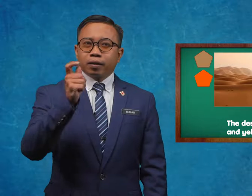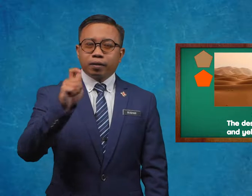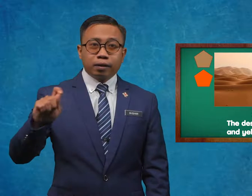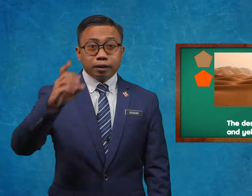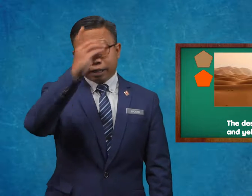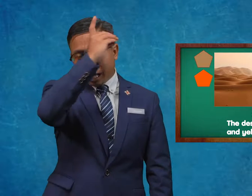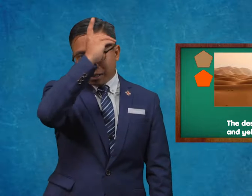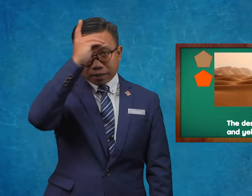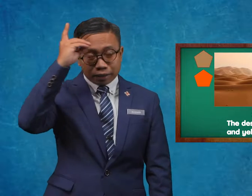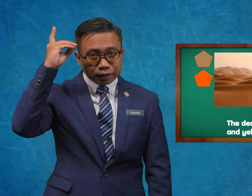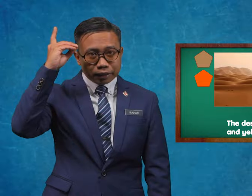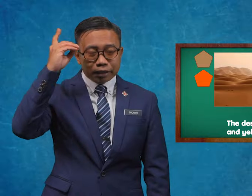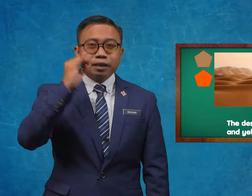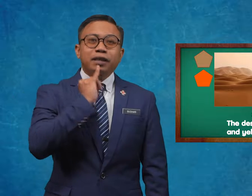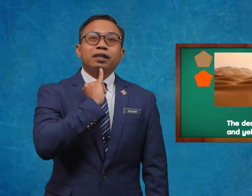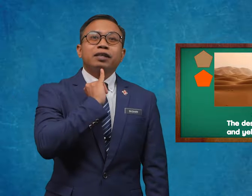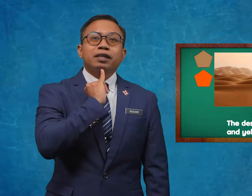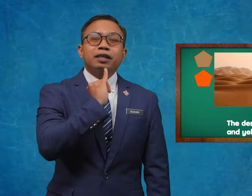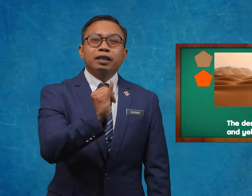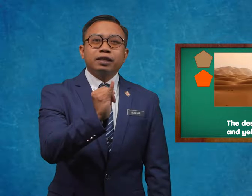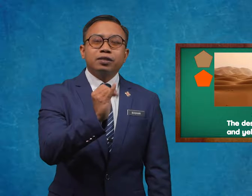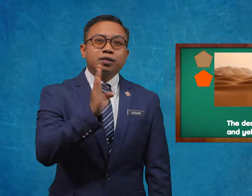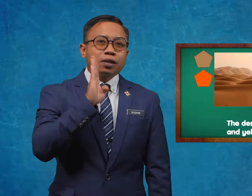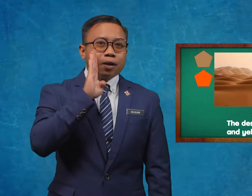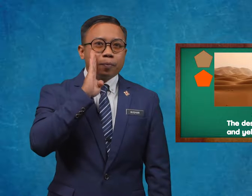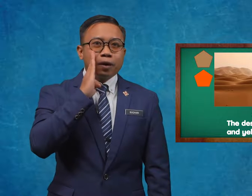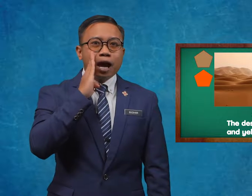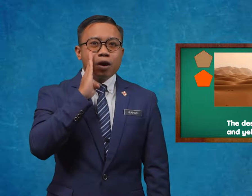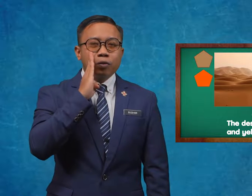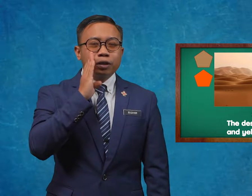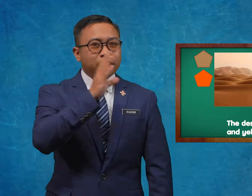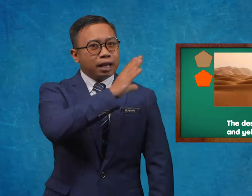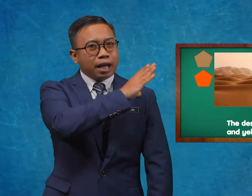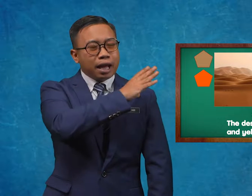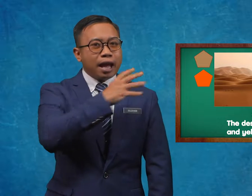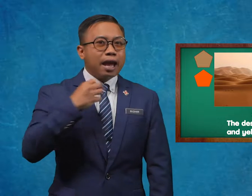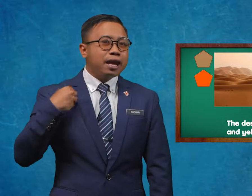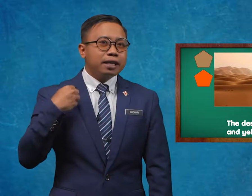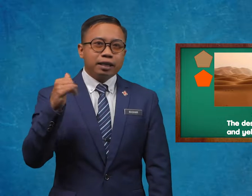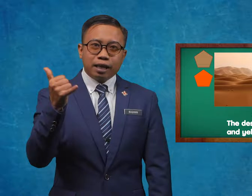The desert is brown and